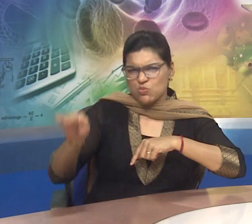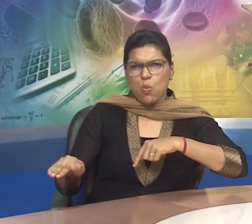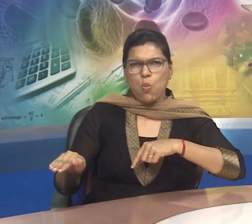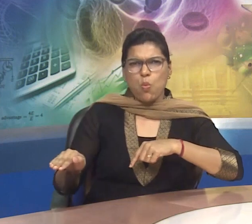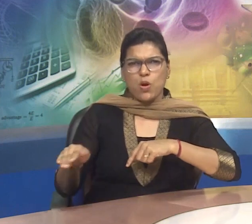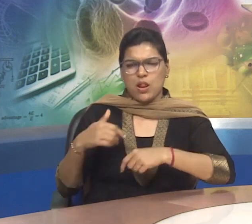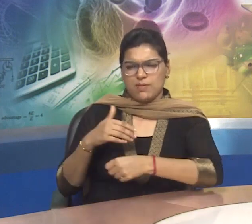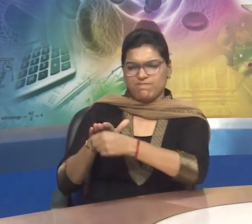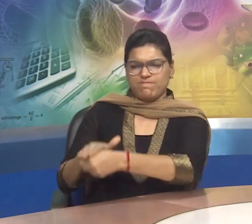Like you can see on the picture,